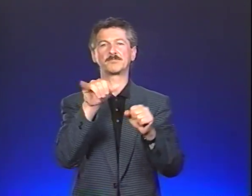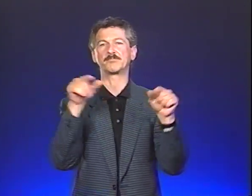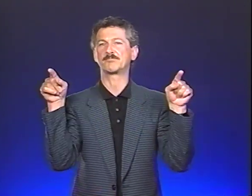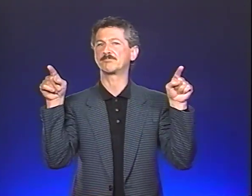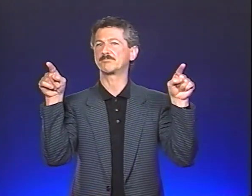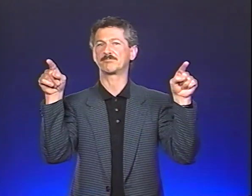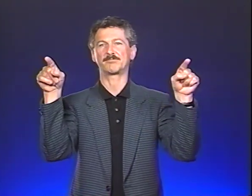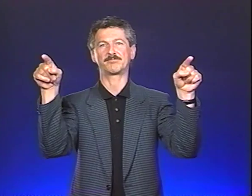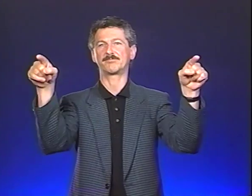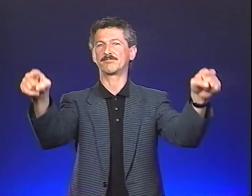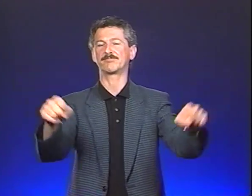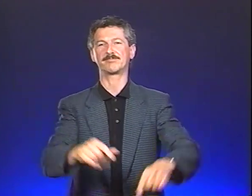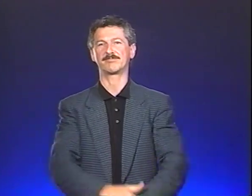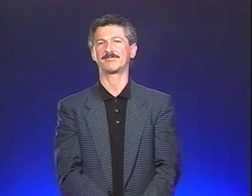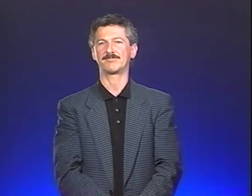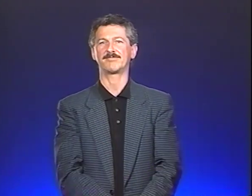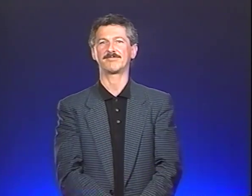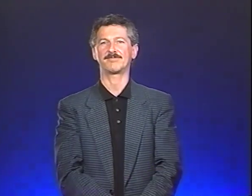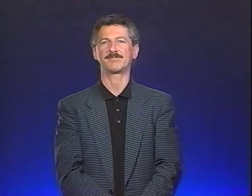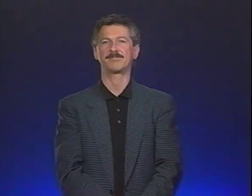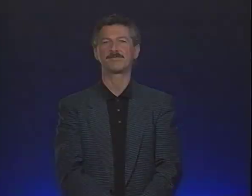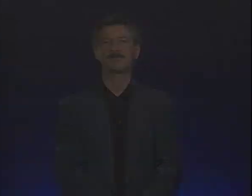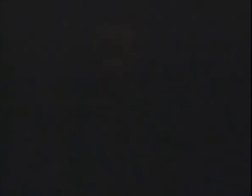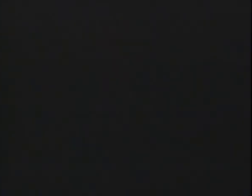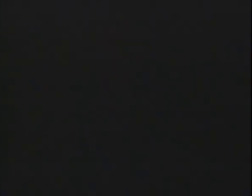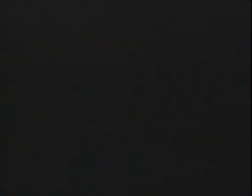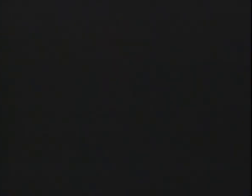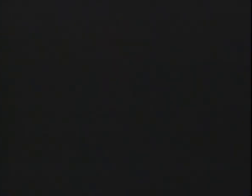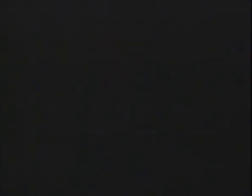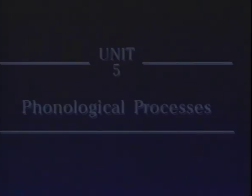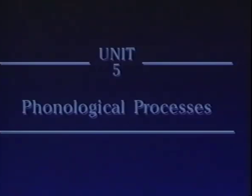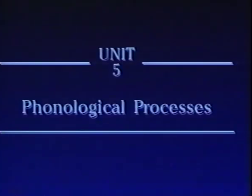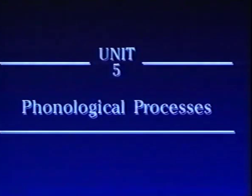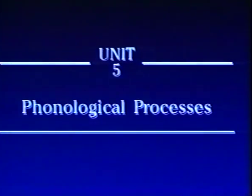movements and holds. Again, parallel structures.